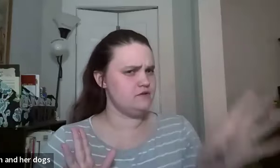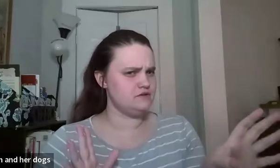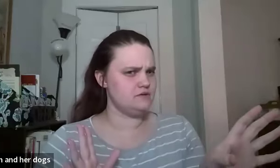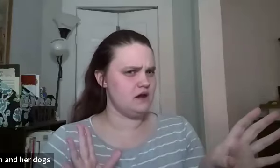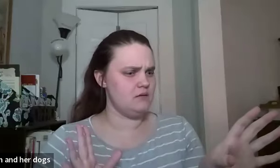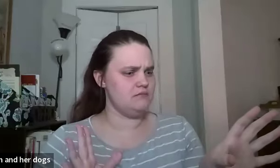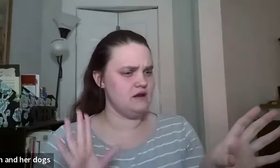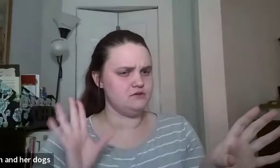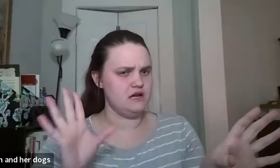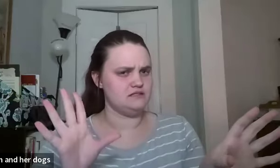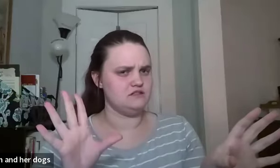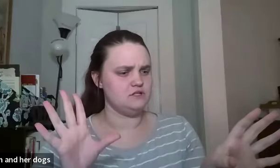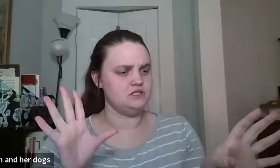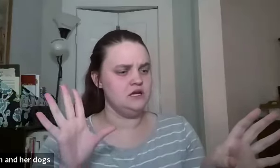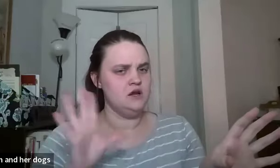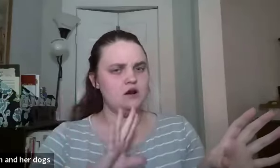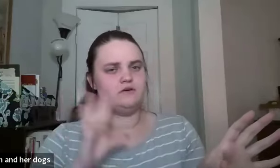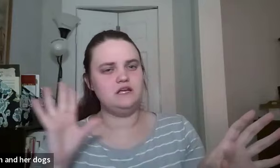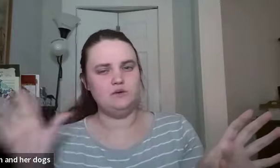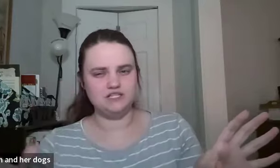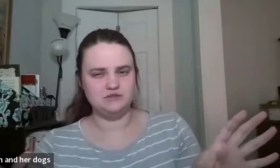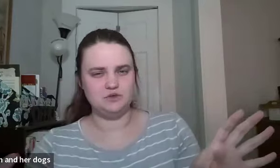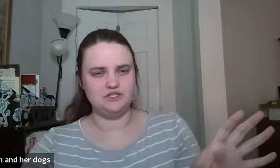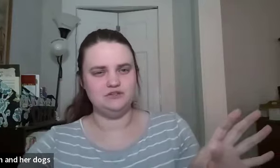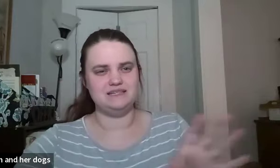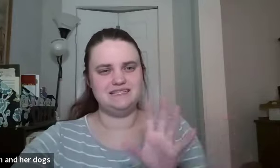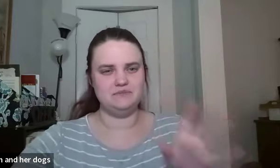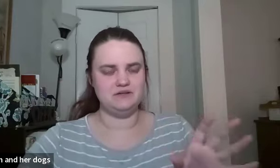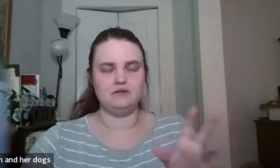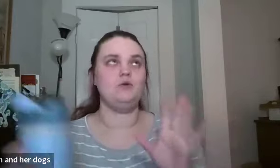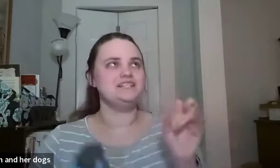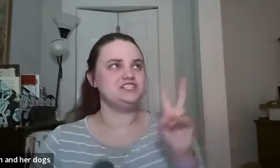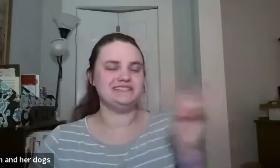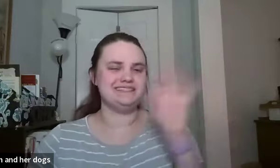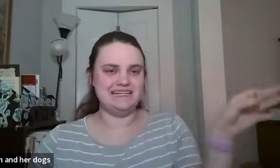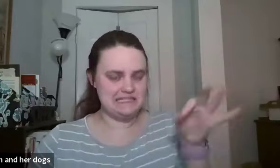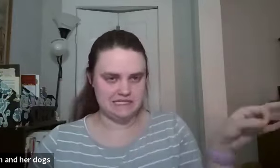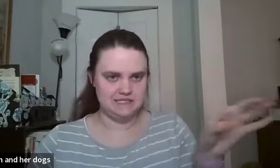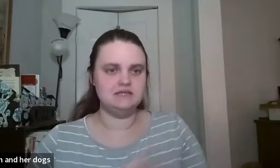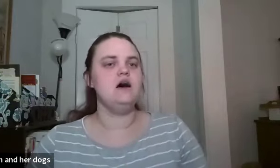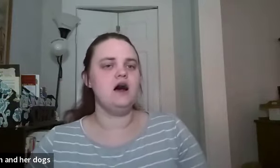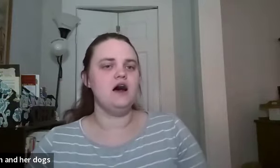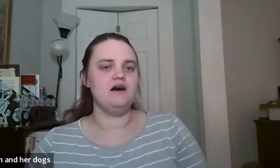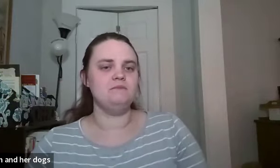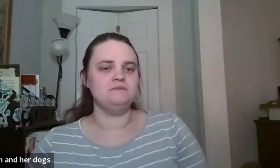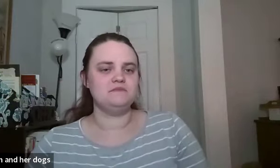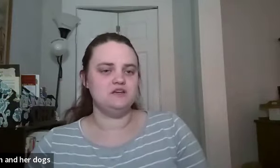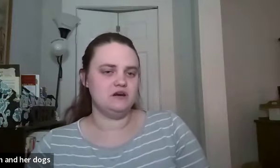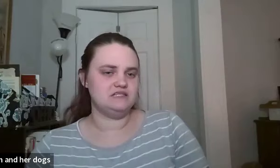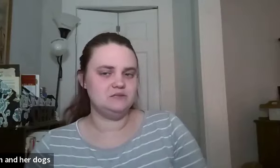those after I ask this question. Are there any question words you guys or question sentences that you guys